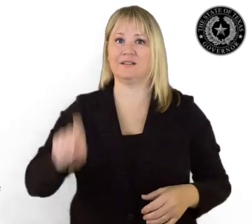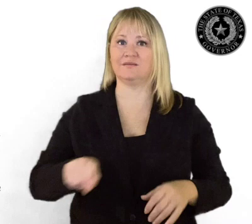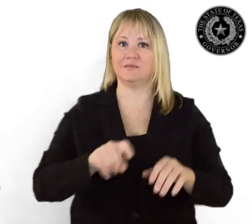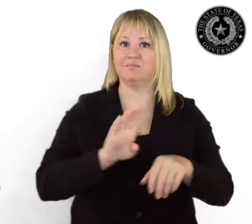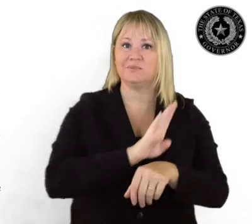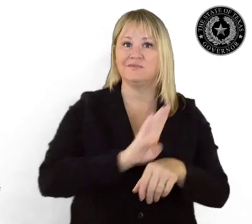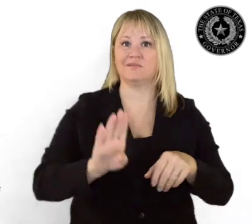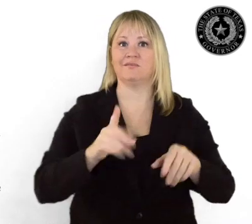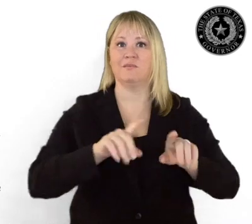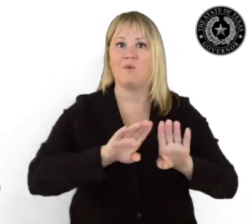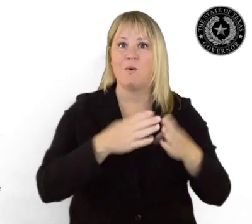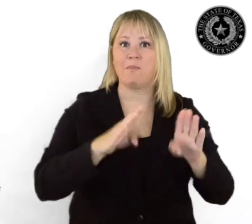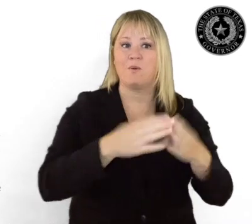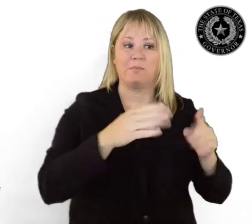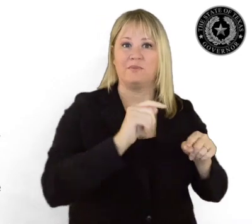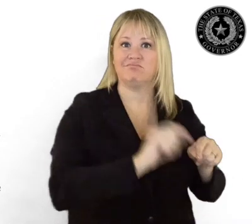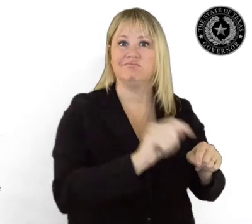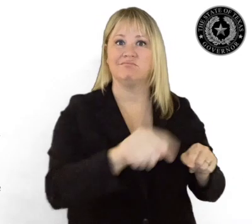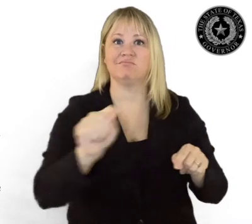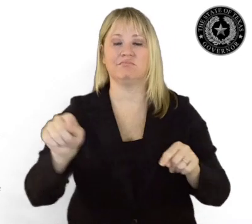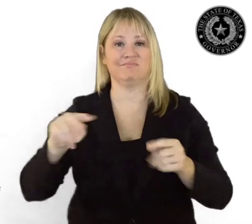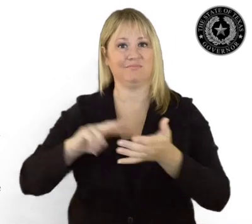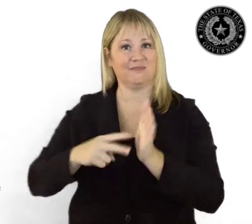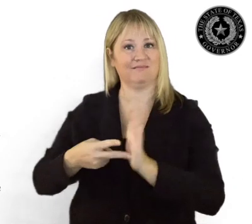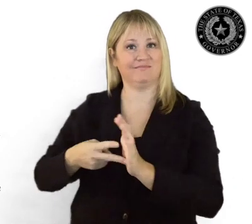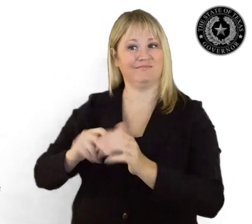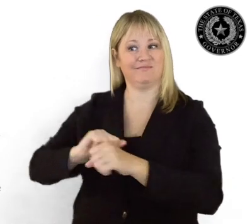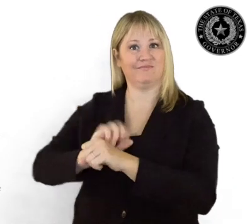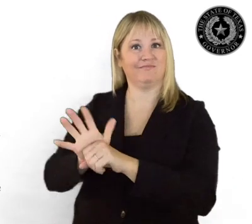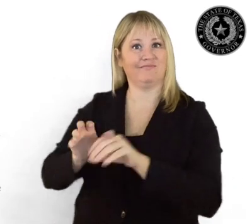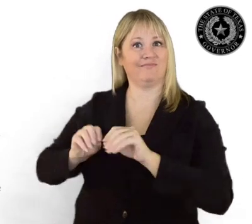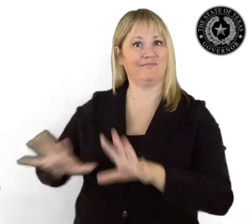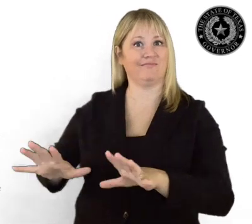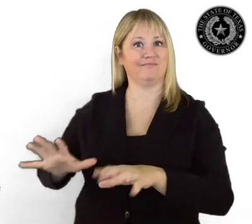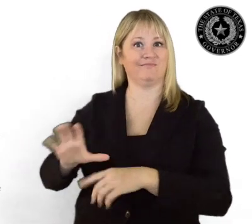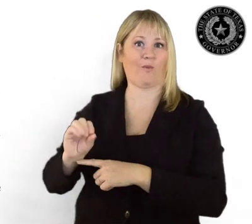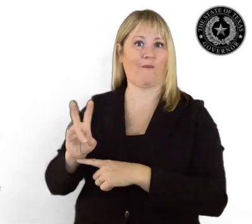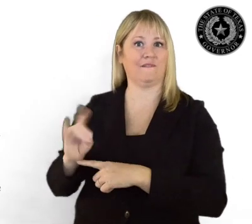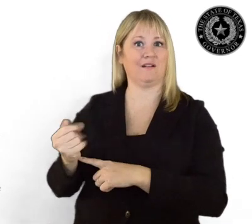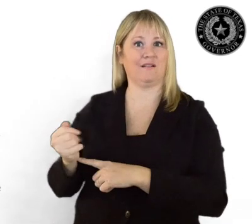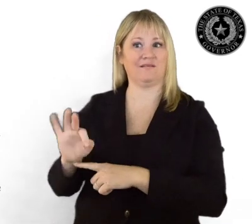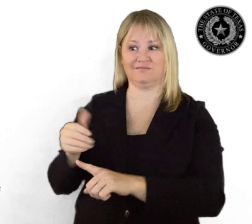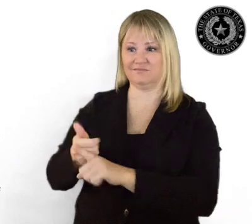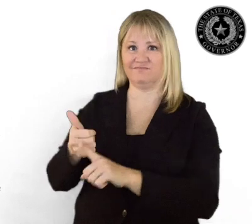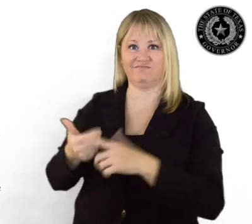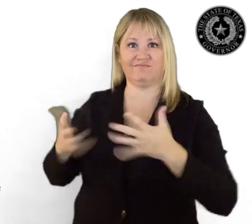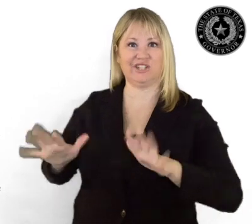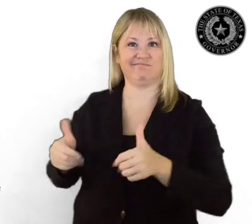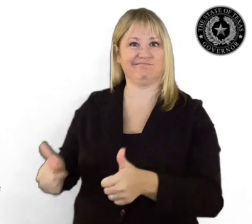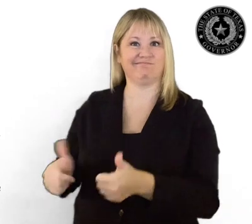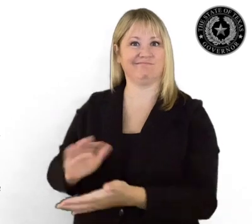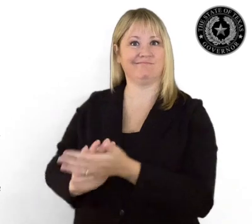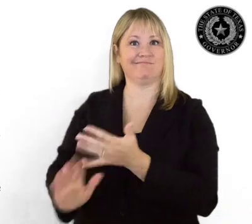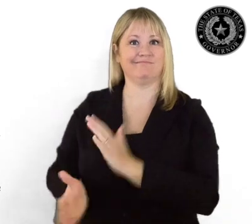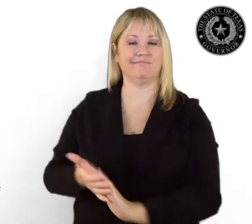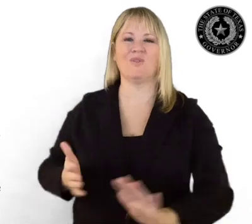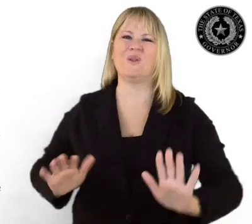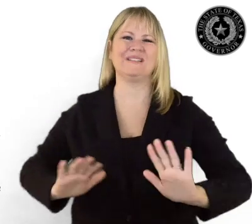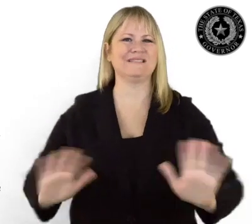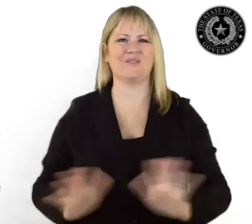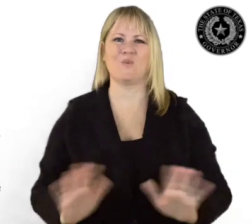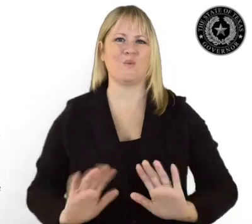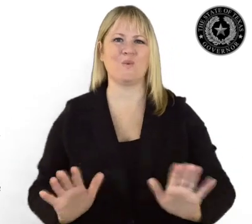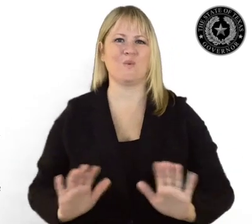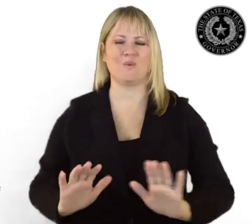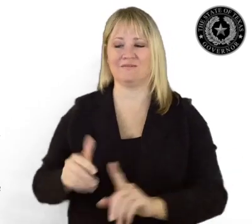whereas, as Texas reopens in the midst of COVID-19, increased spread is to be expected, and the key to controlling the spread